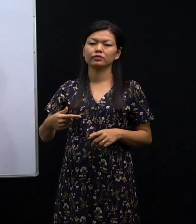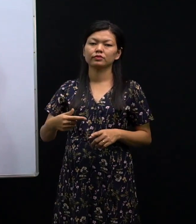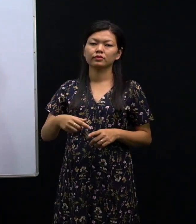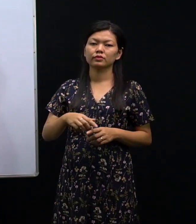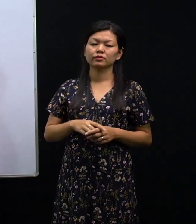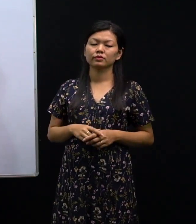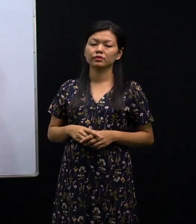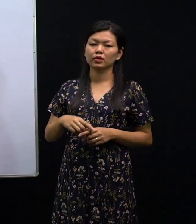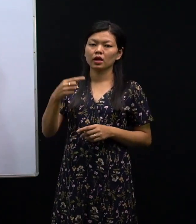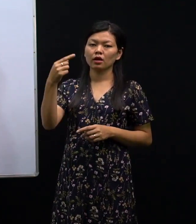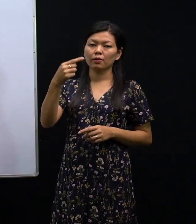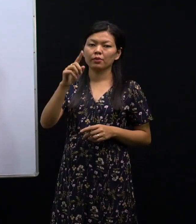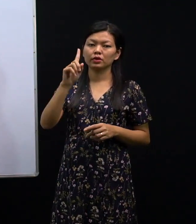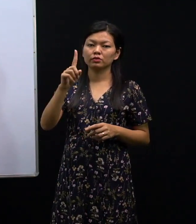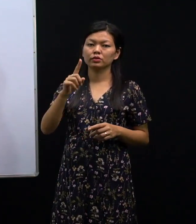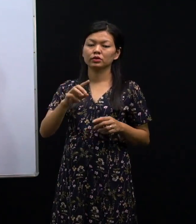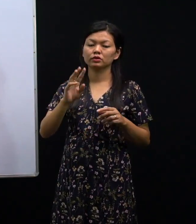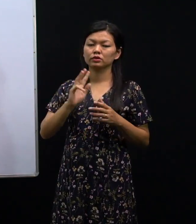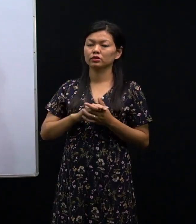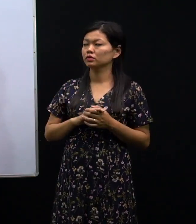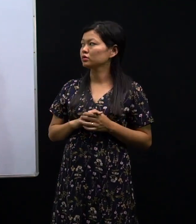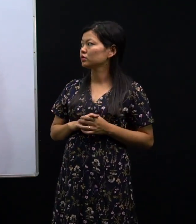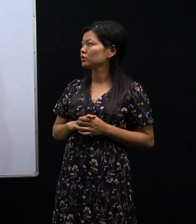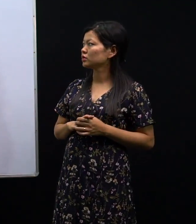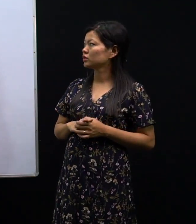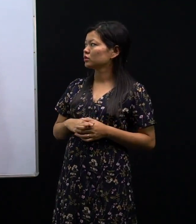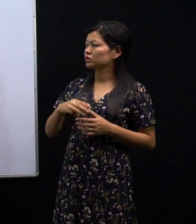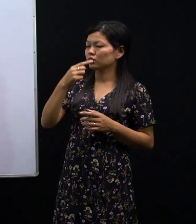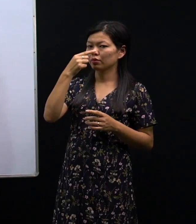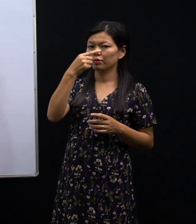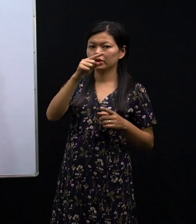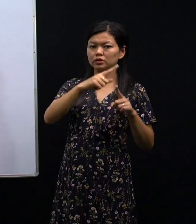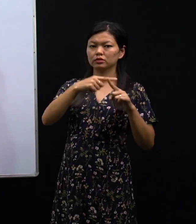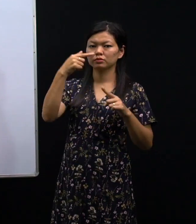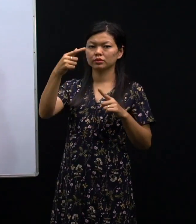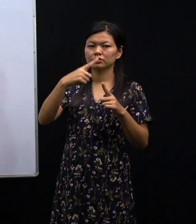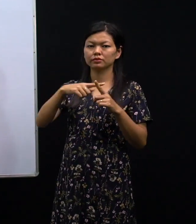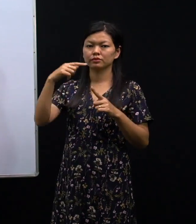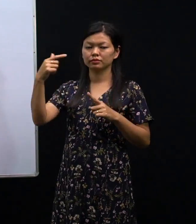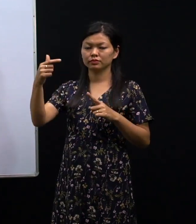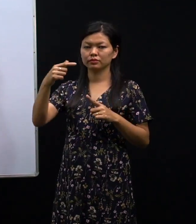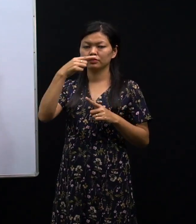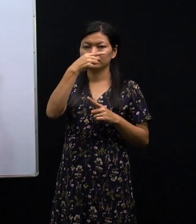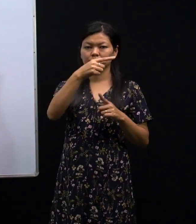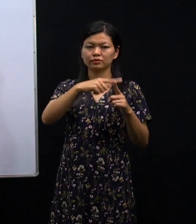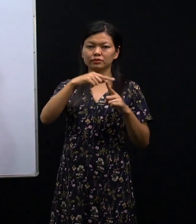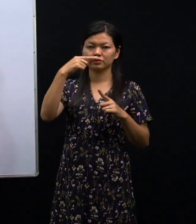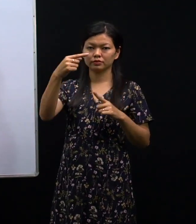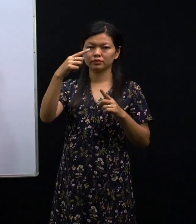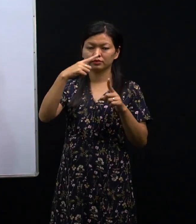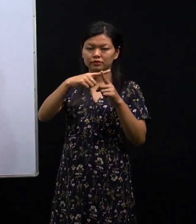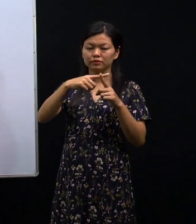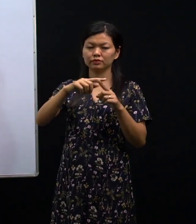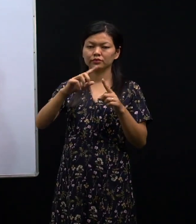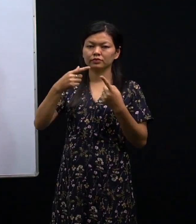cube. Any number minus. 3 times minus into minus into minus. Minus minus plus, plus into minus, ultimately you will get